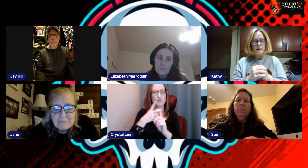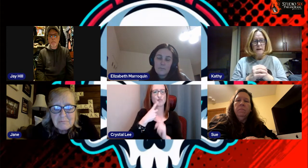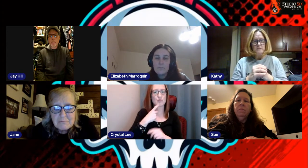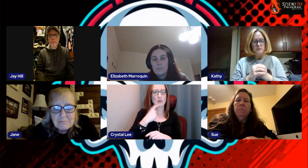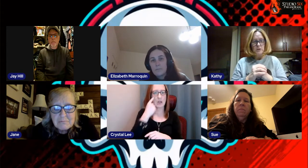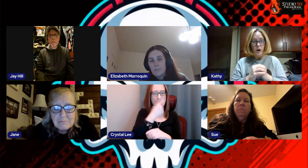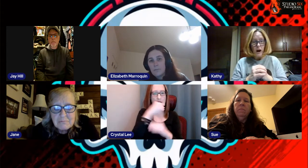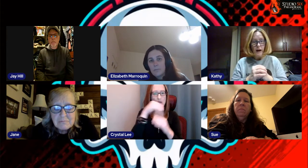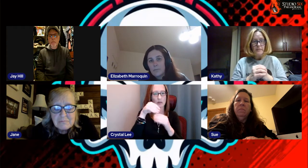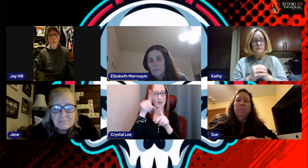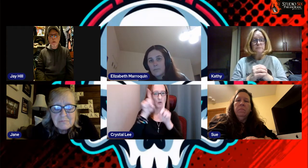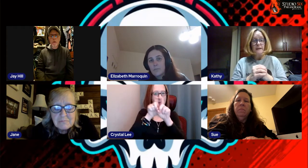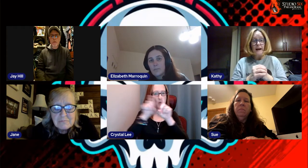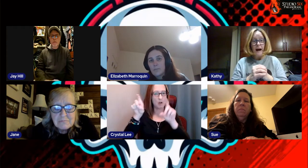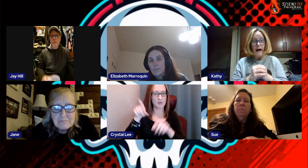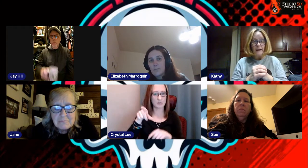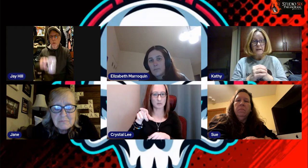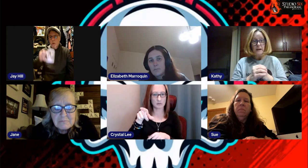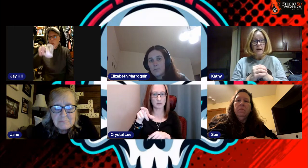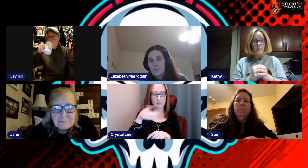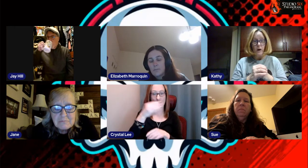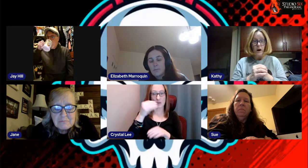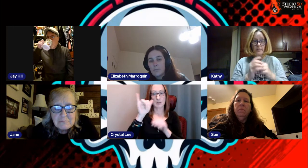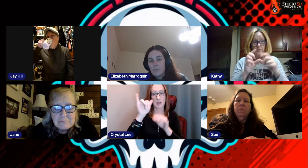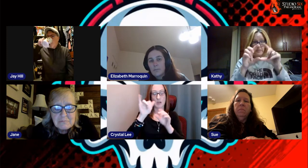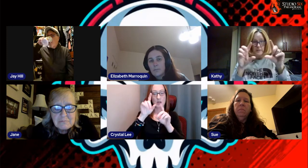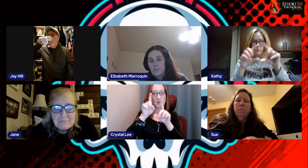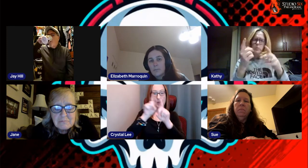So one night, so she caught a red eye.